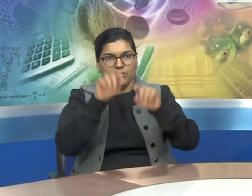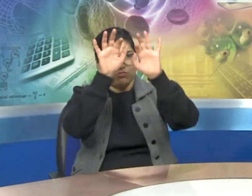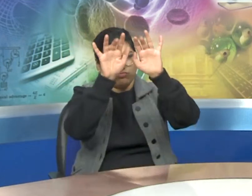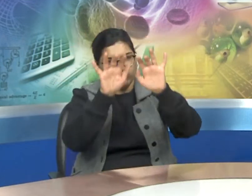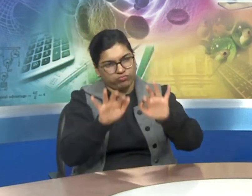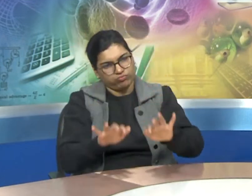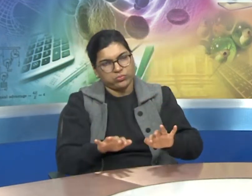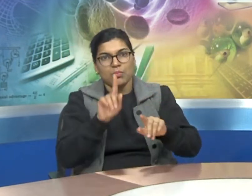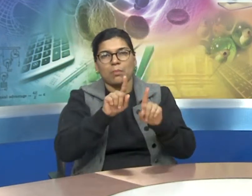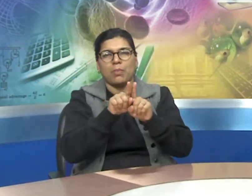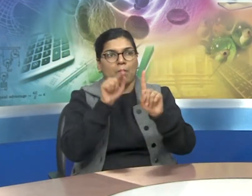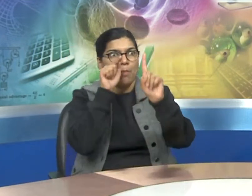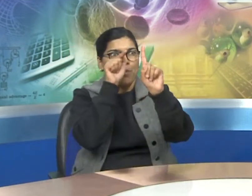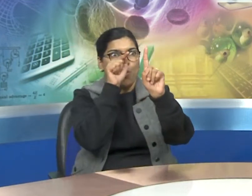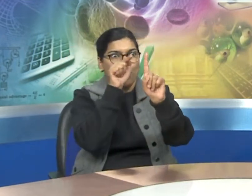This is used for